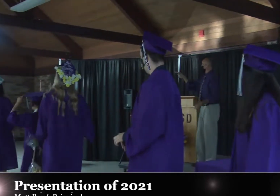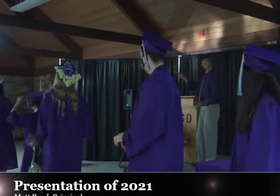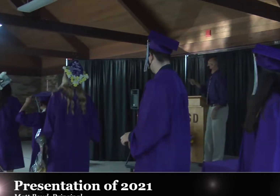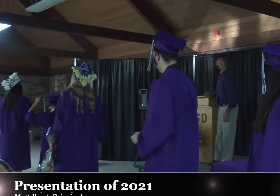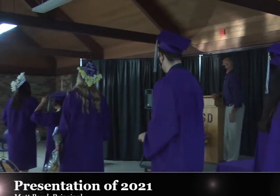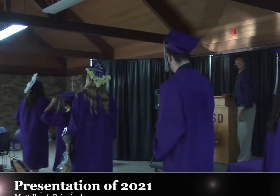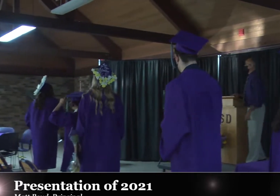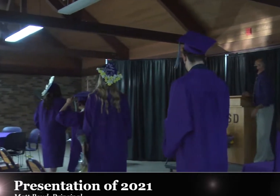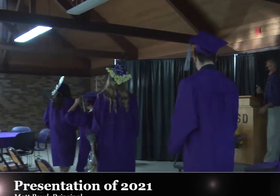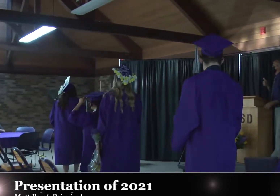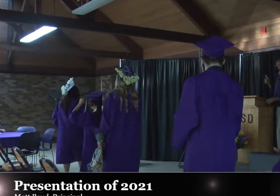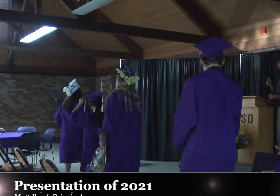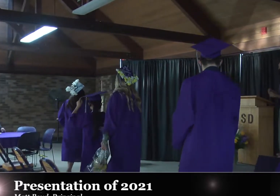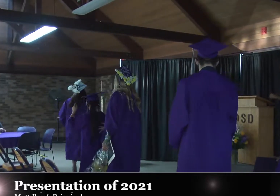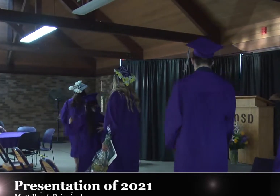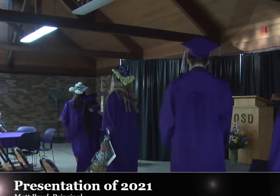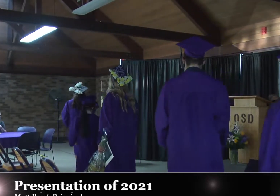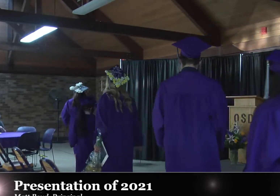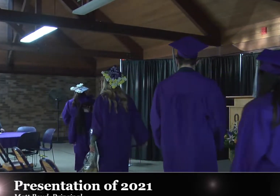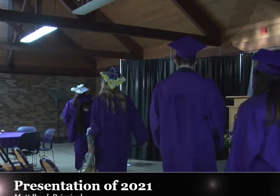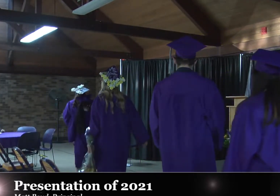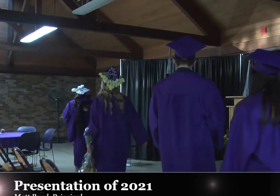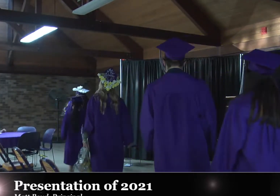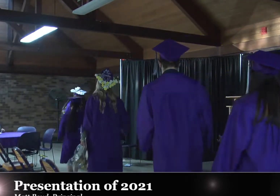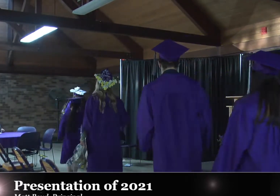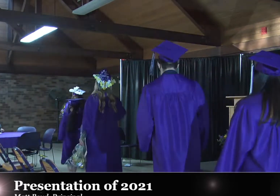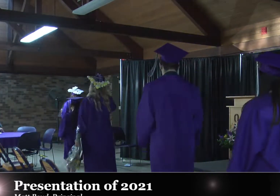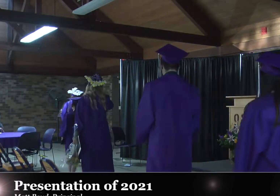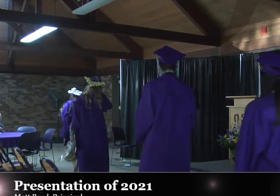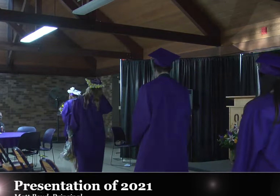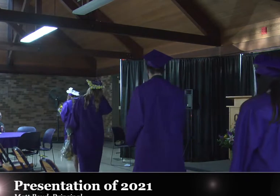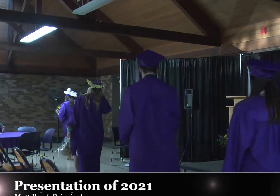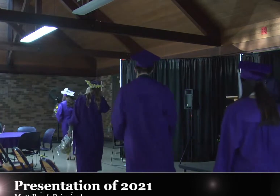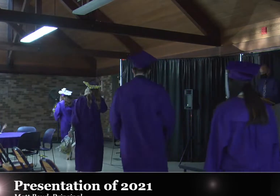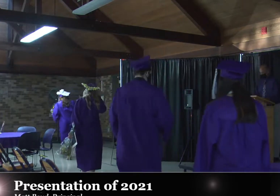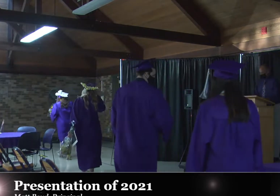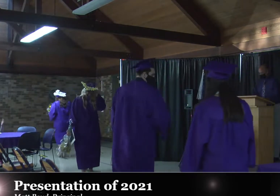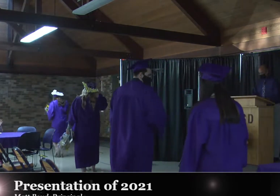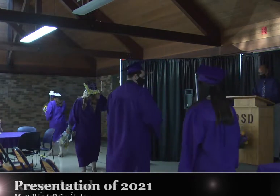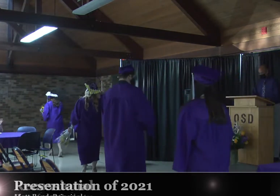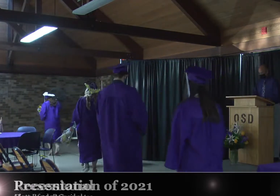All right, and we've got a photo booth set up so you can get your picture taken with your graduate.